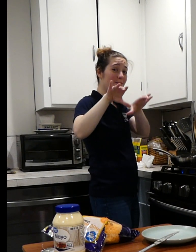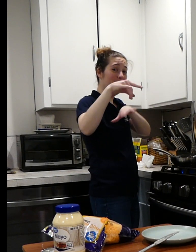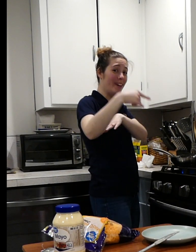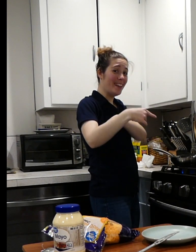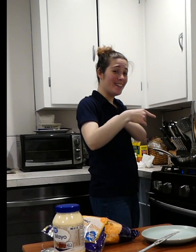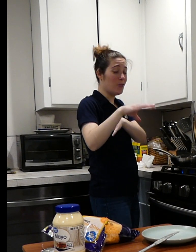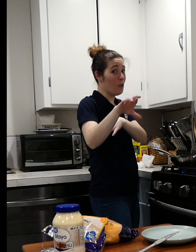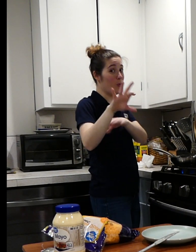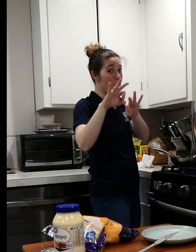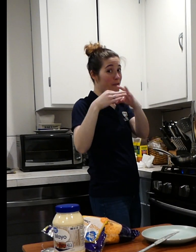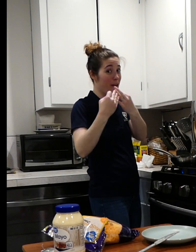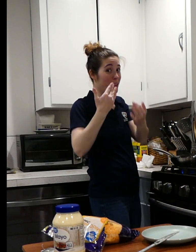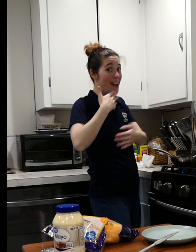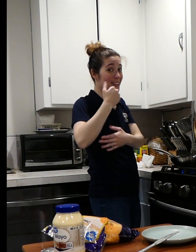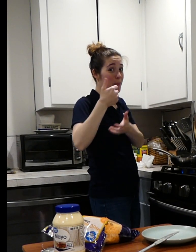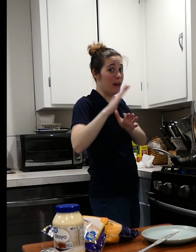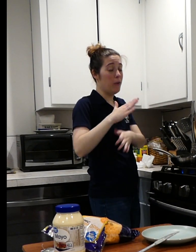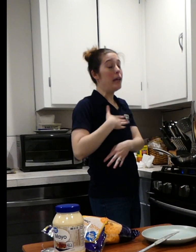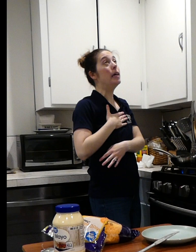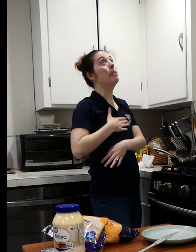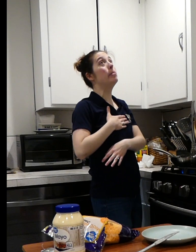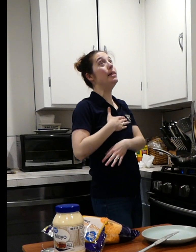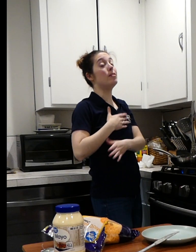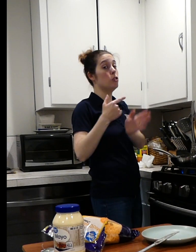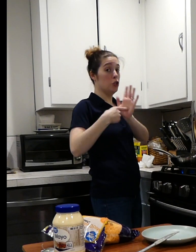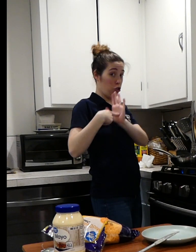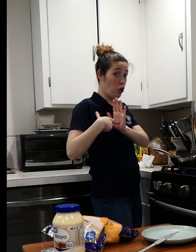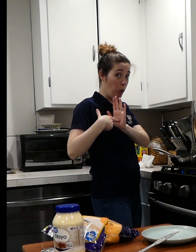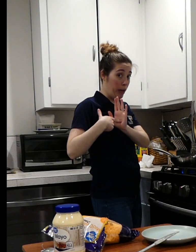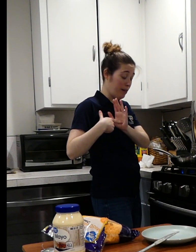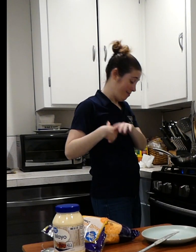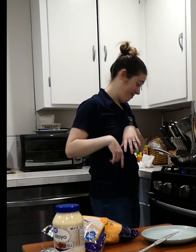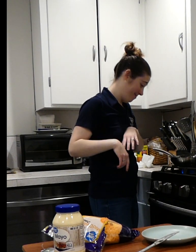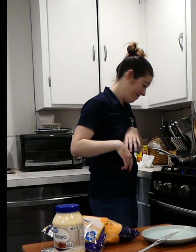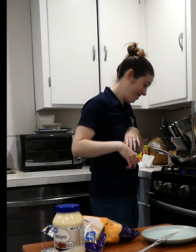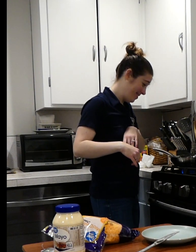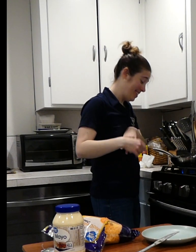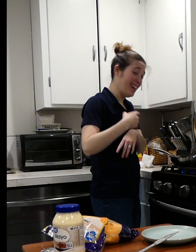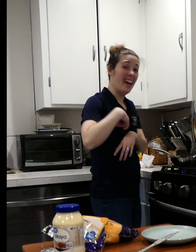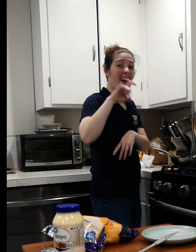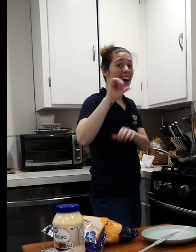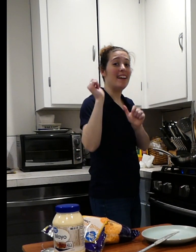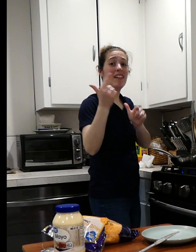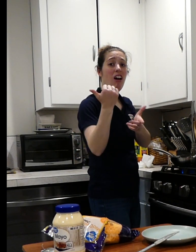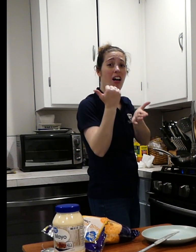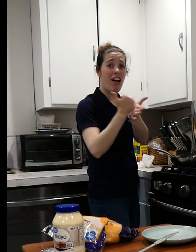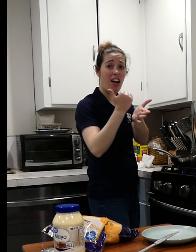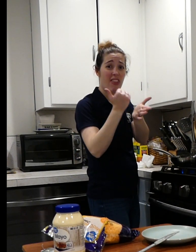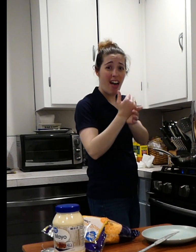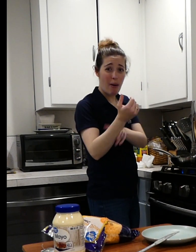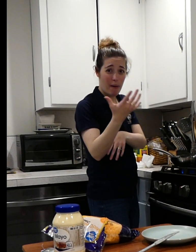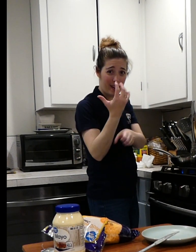doing this, or your family has a better way, please show me. I need all the help I can